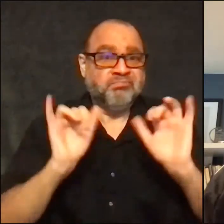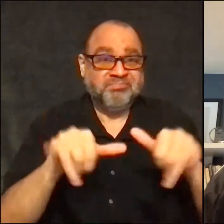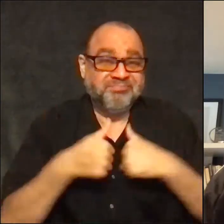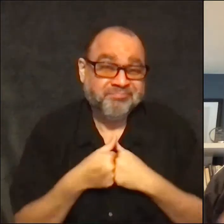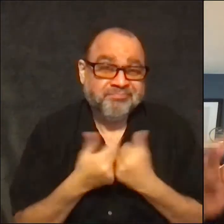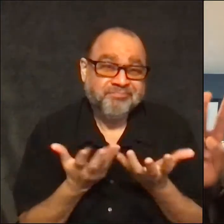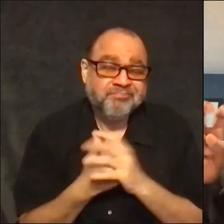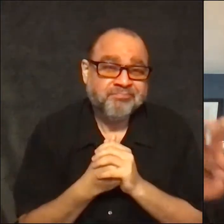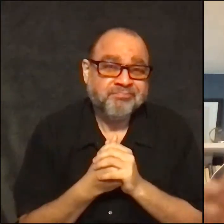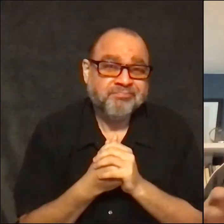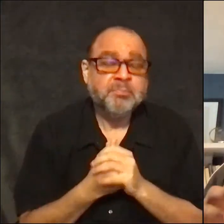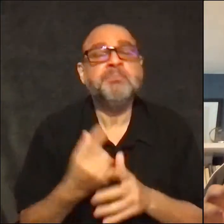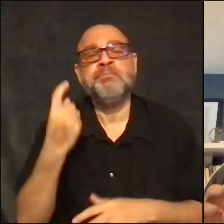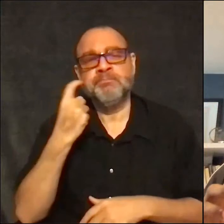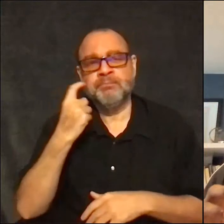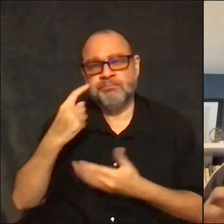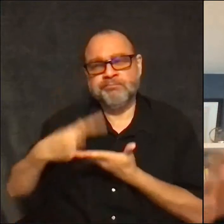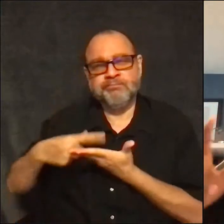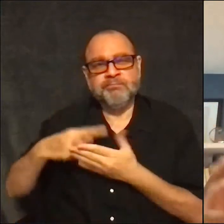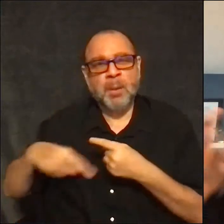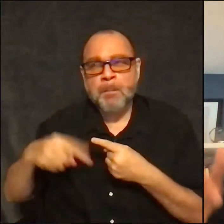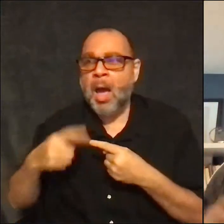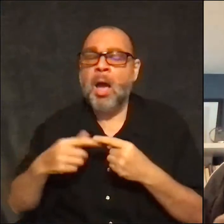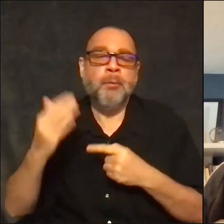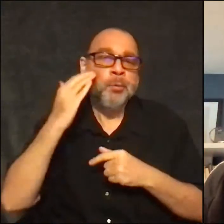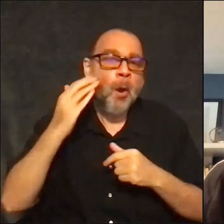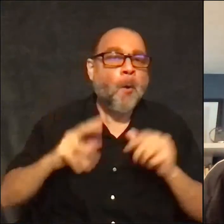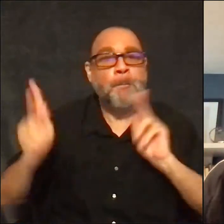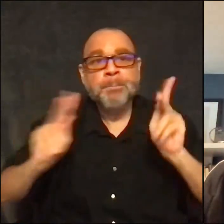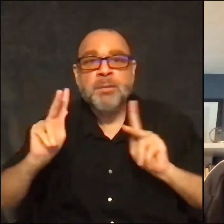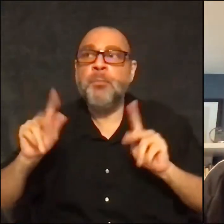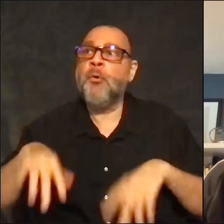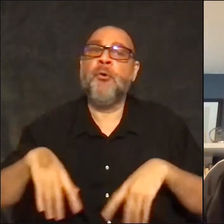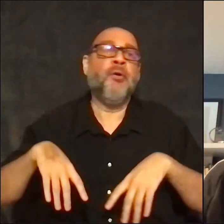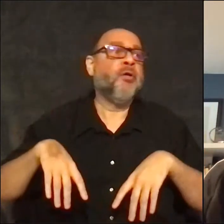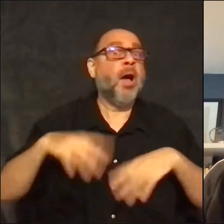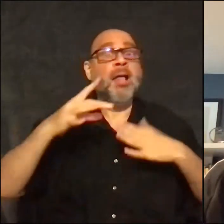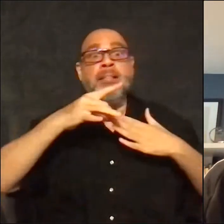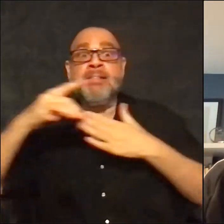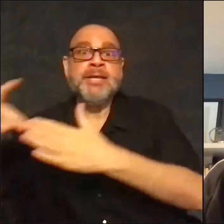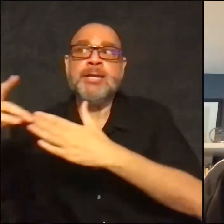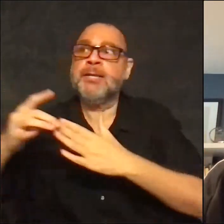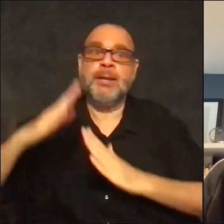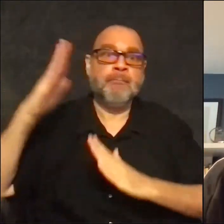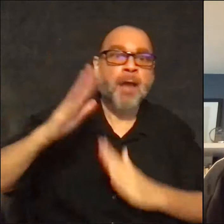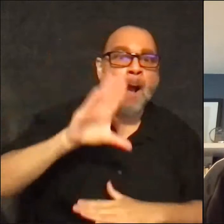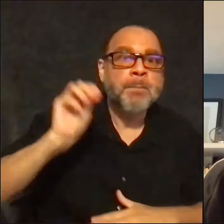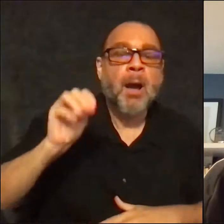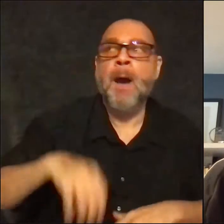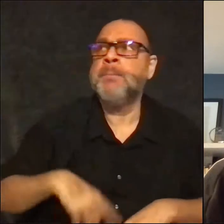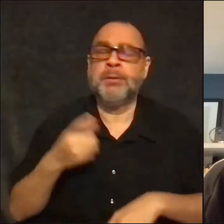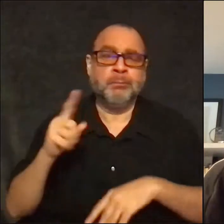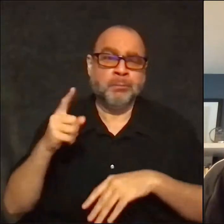folks that are leading the top tech companies and going to space and all that. And if you look at their history, they were actually